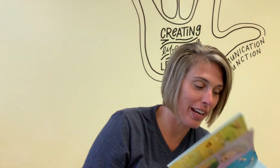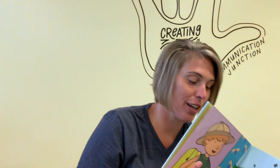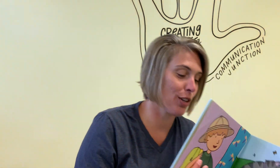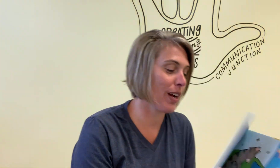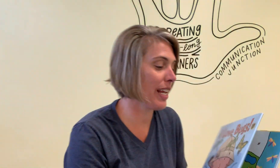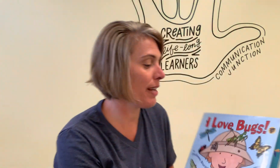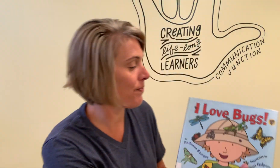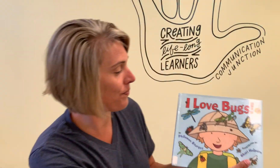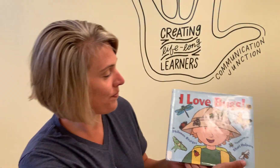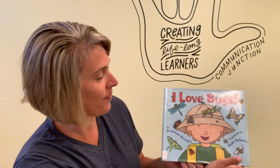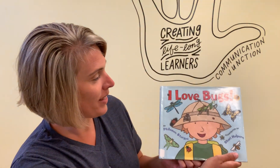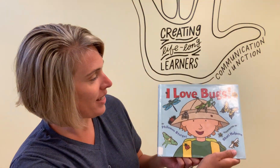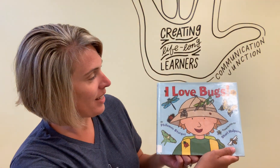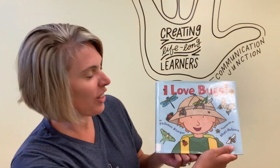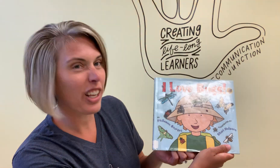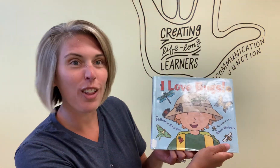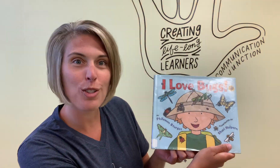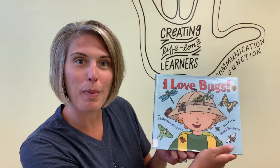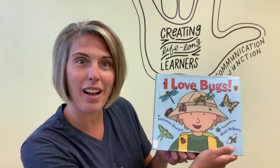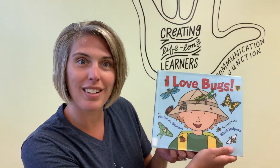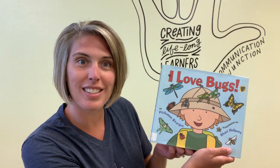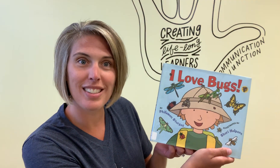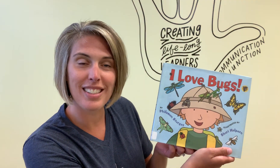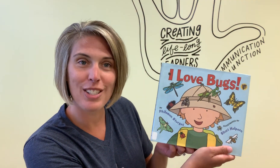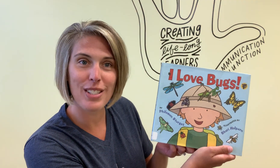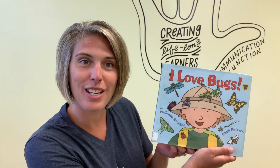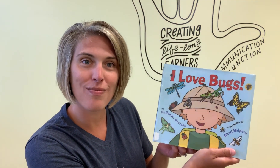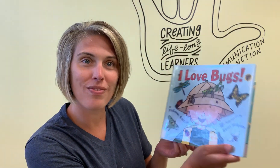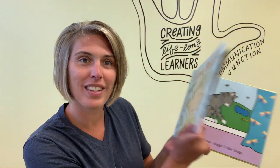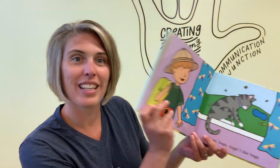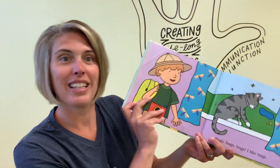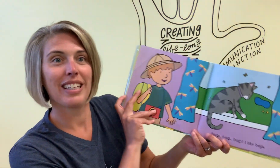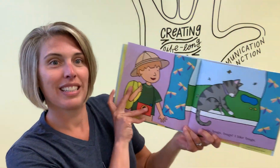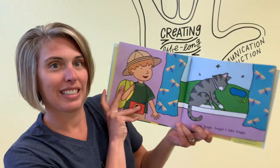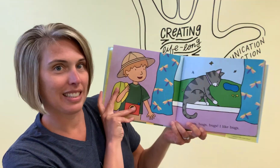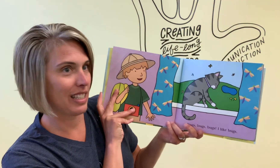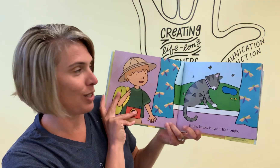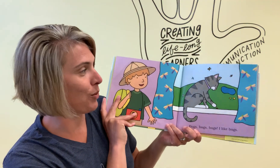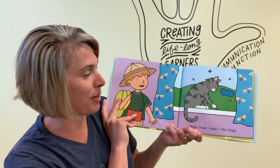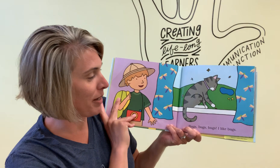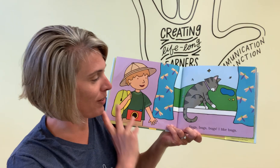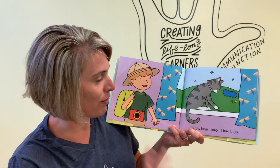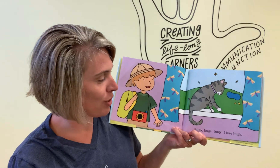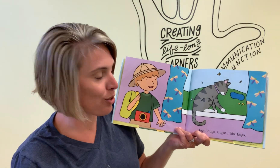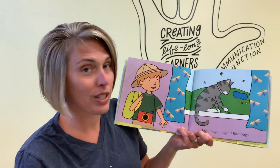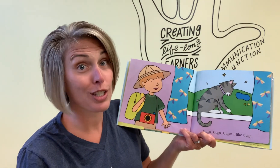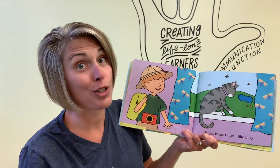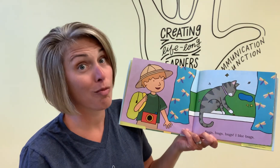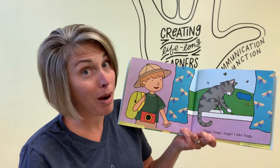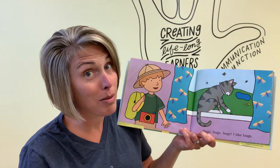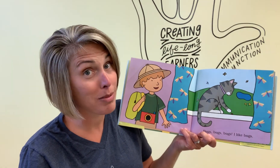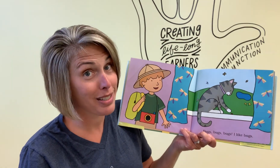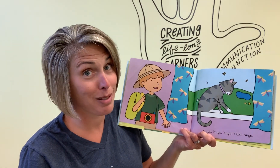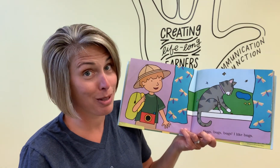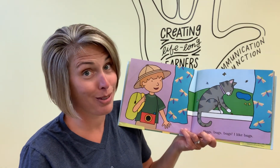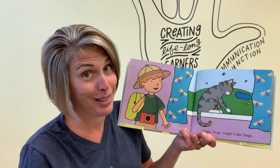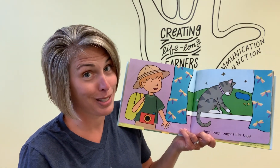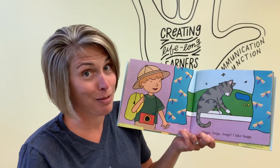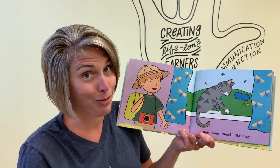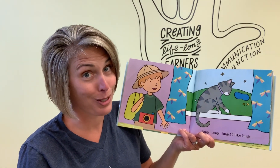are you ready? Look at all those bugs. Can you see them? This is one of my favorites to read, so you've probably seen me read this before